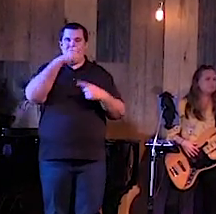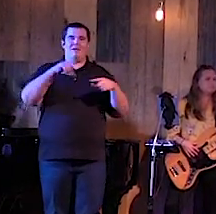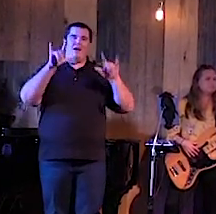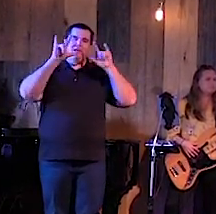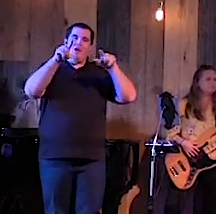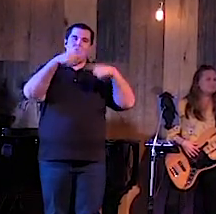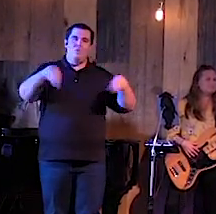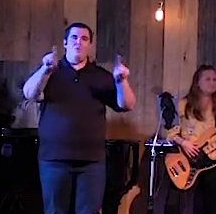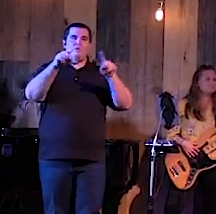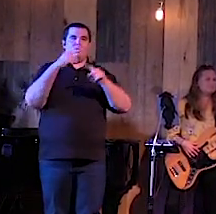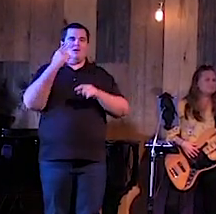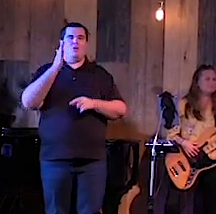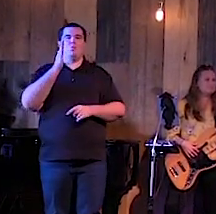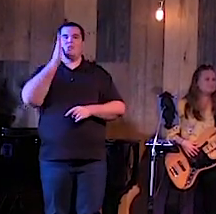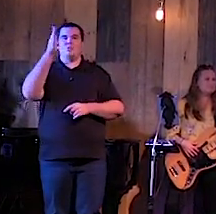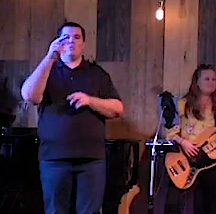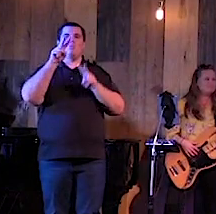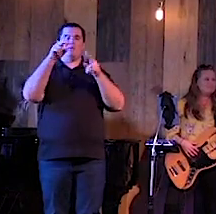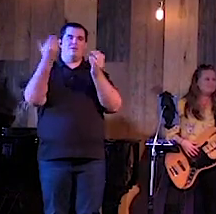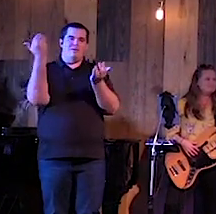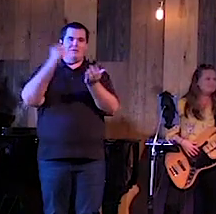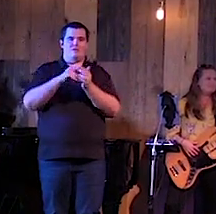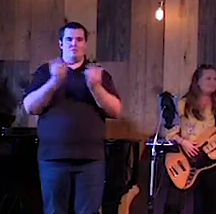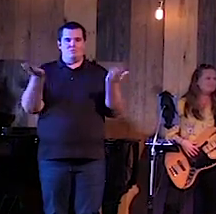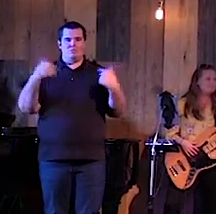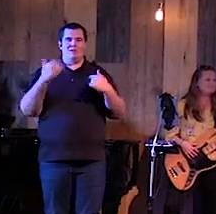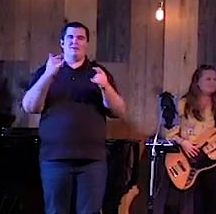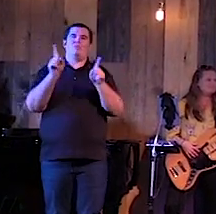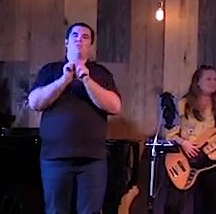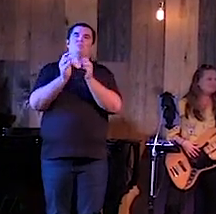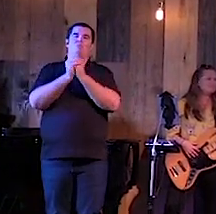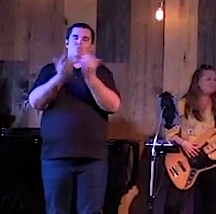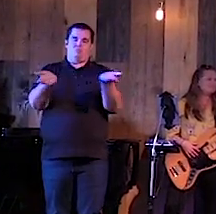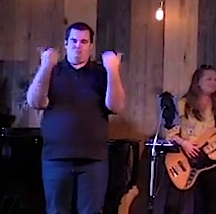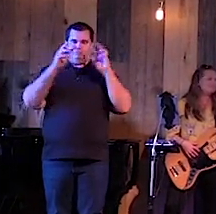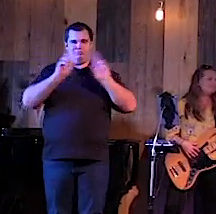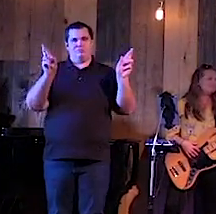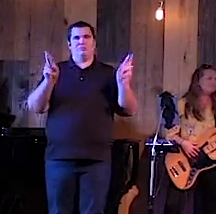you and look forward to when we can meet again. So let's worship together.